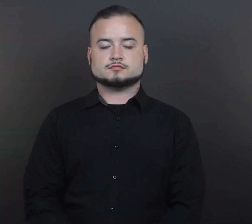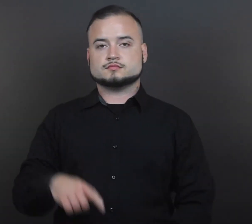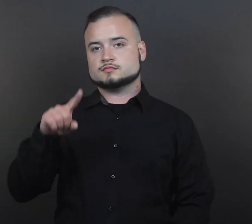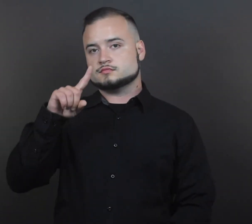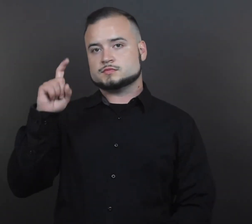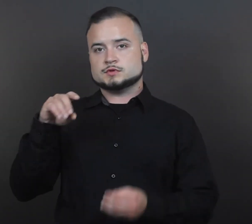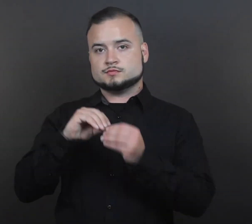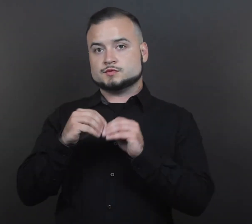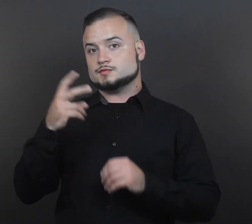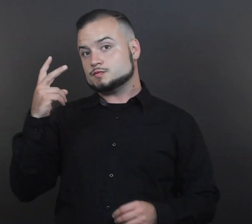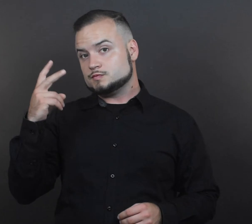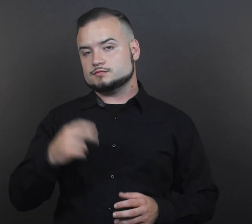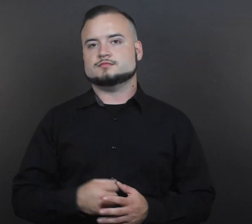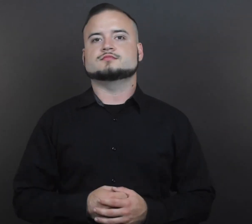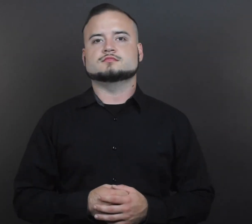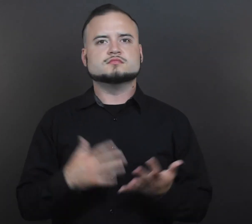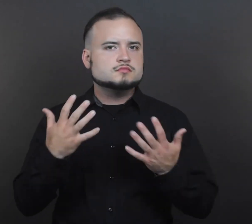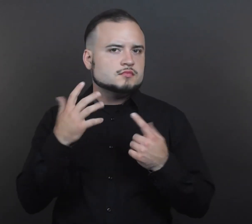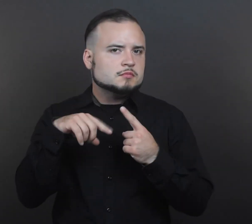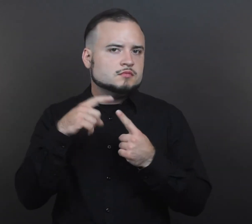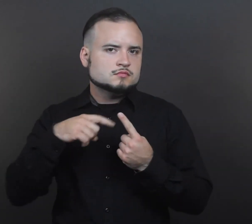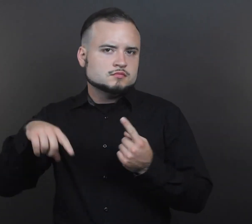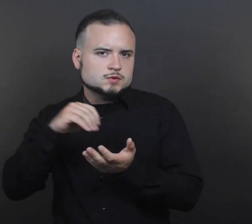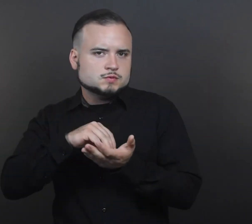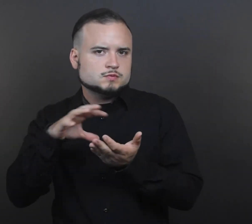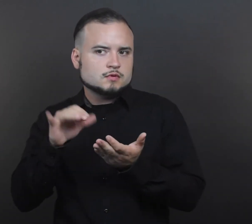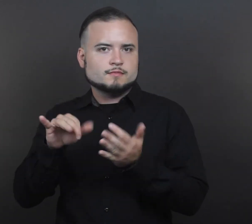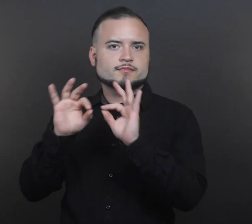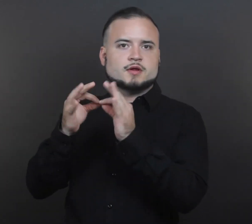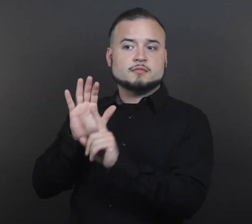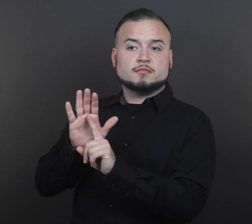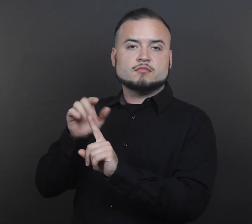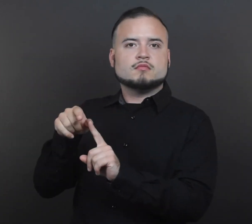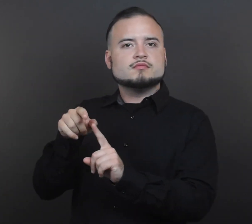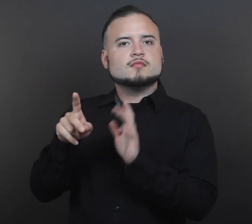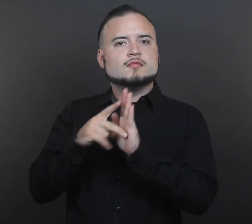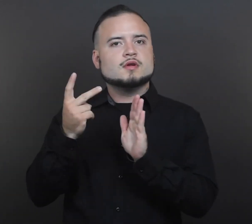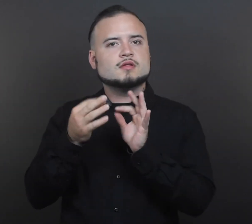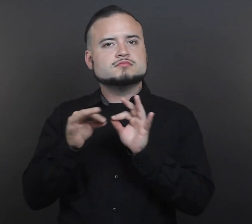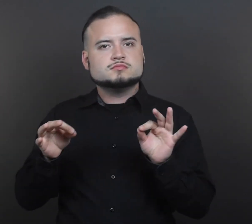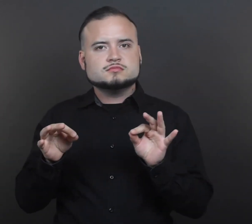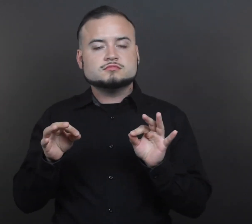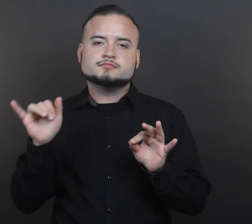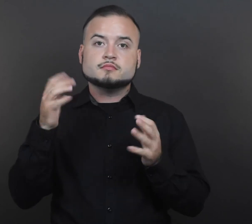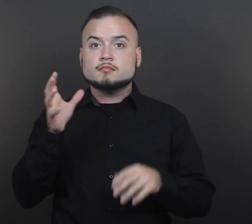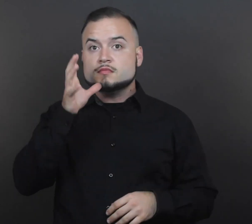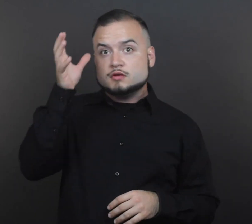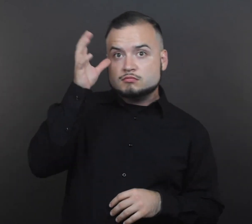Number 2. What about students that come from a bilingual family? Parents,